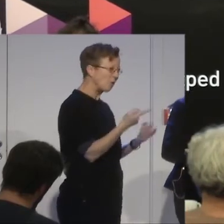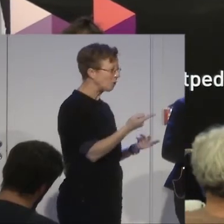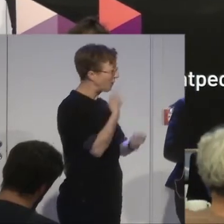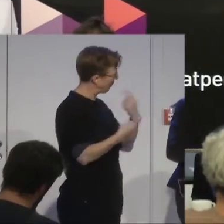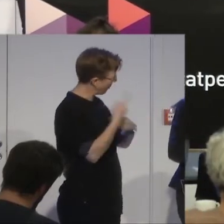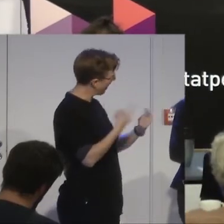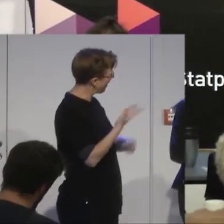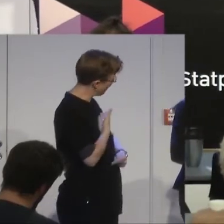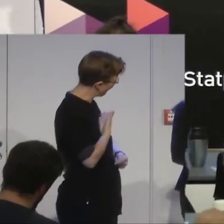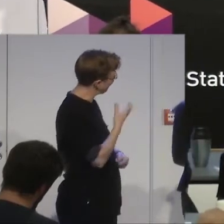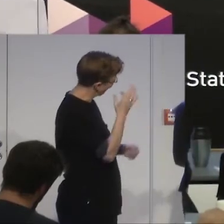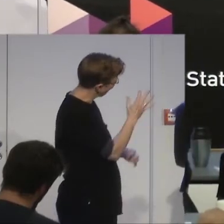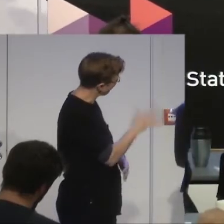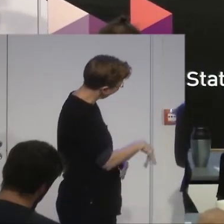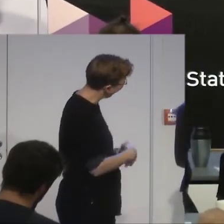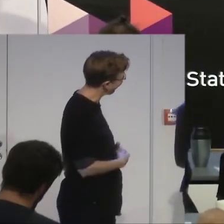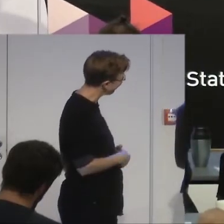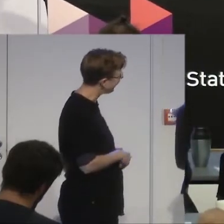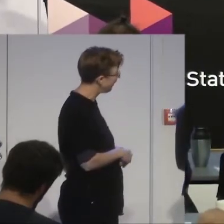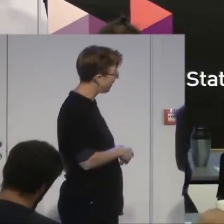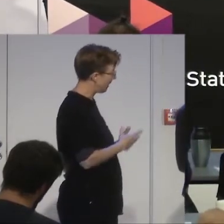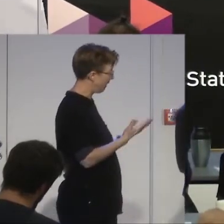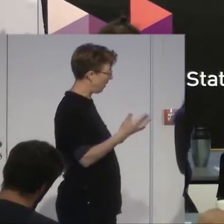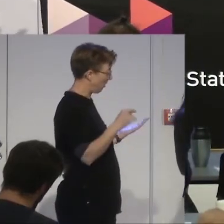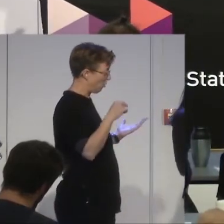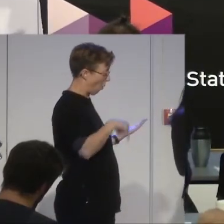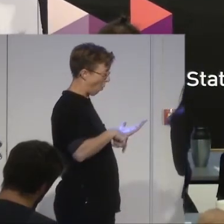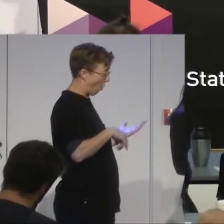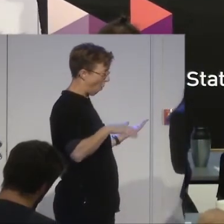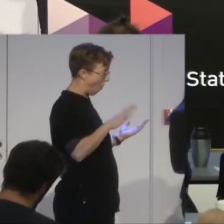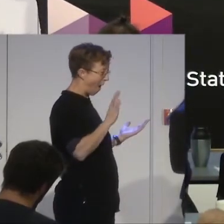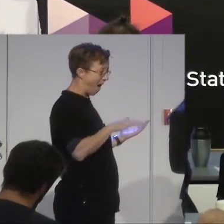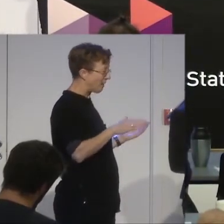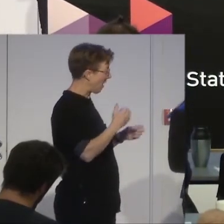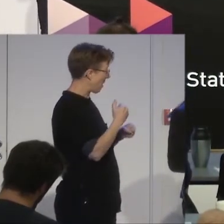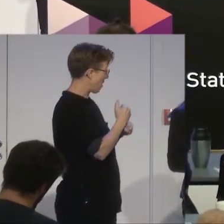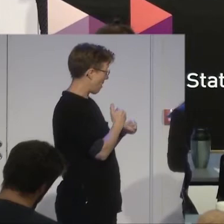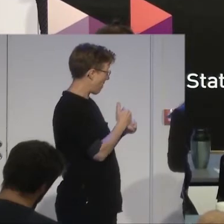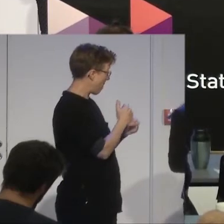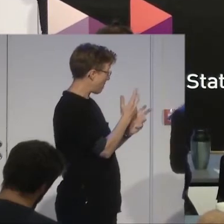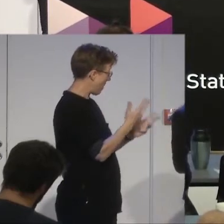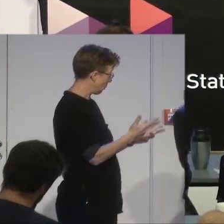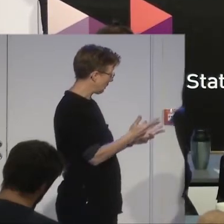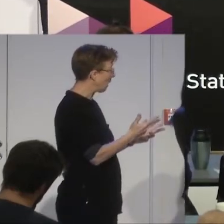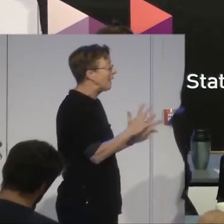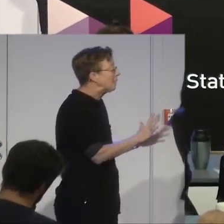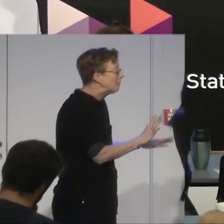you. And now we have a coffee break.